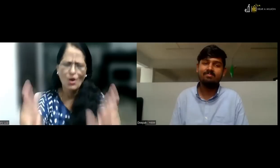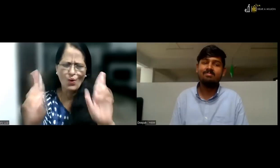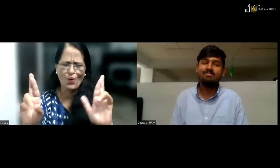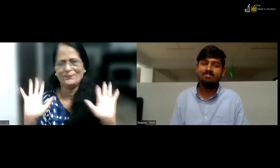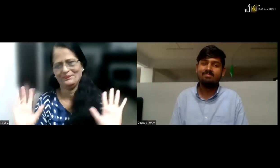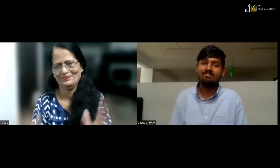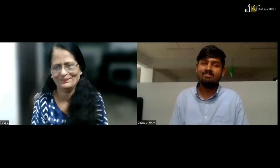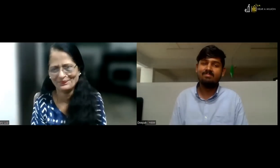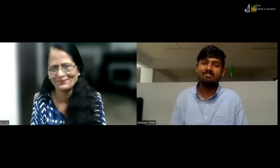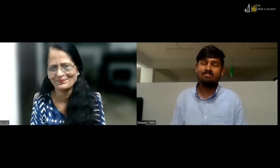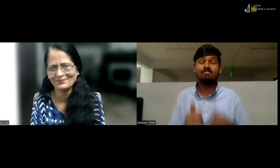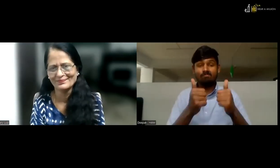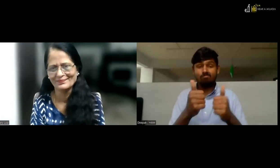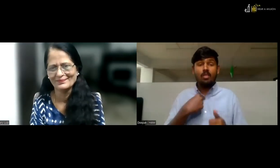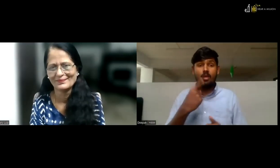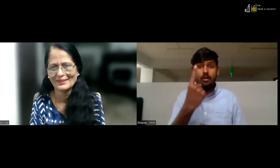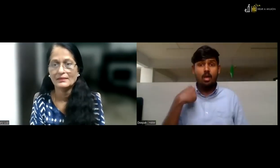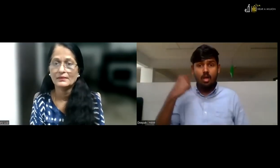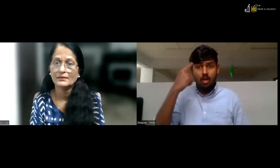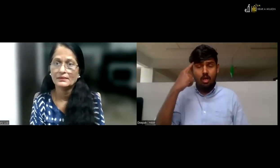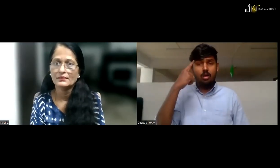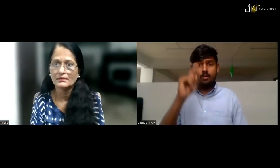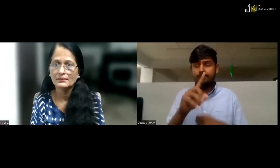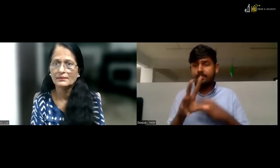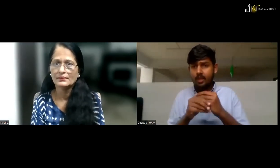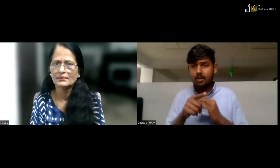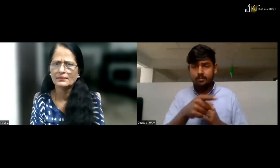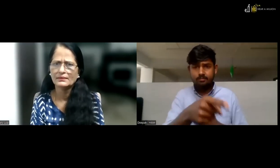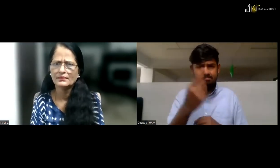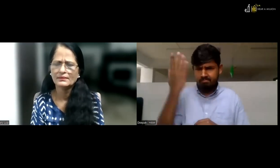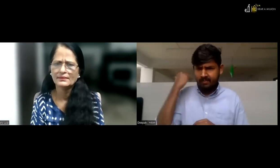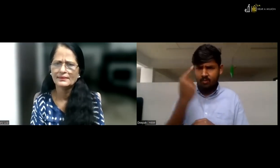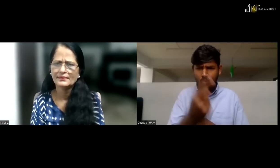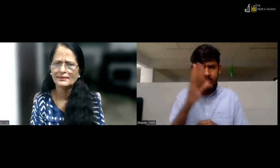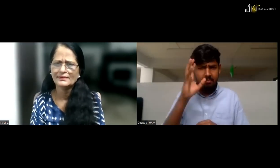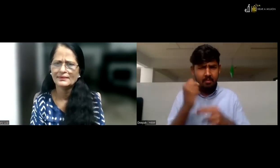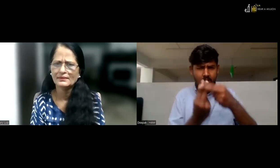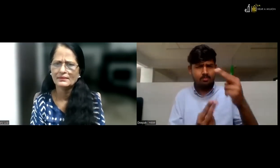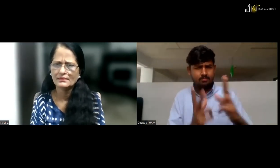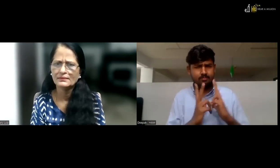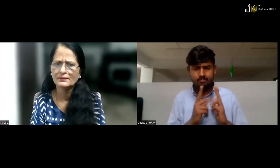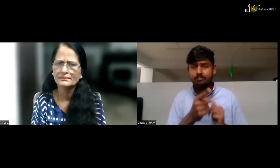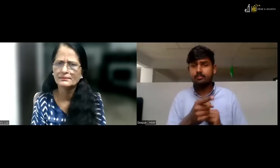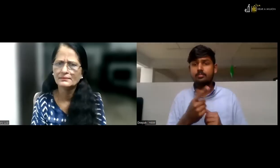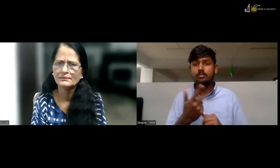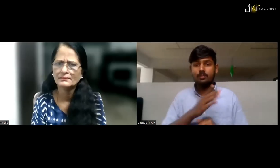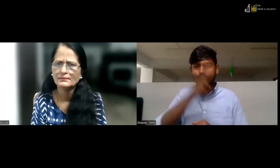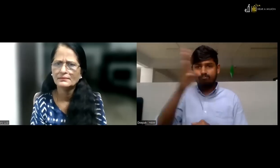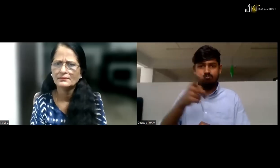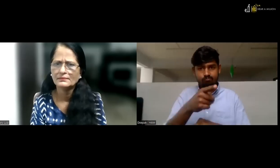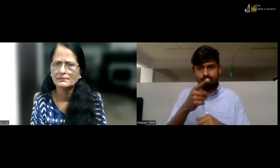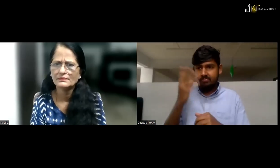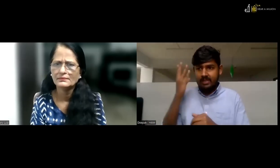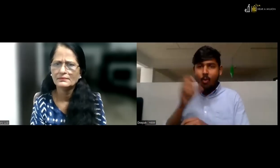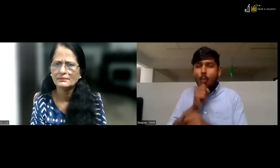and we just wish to just get this, to get achieving. Okay, so one more thing I got to know, you